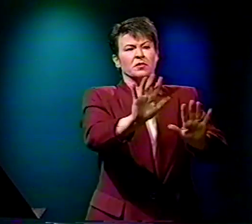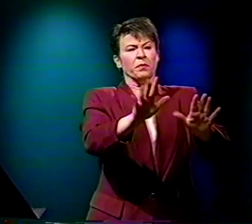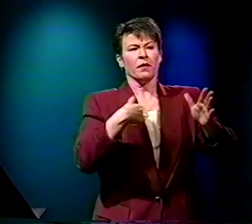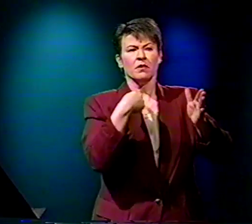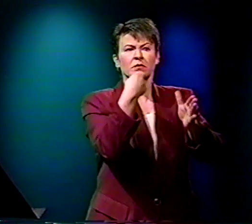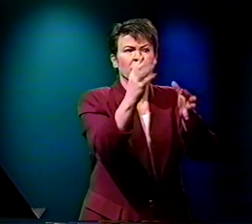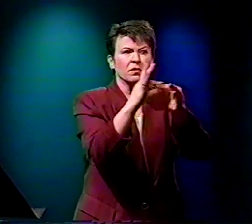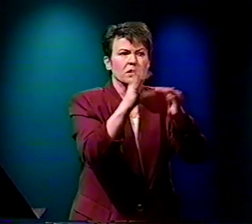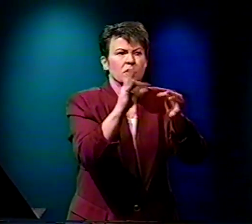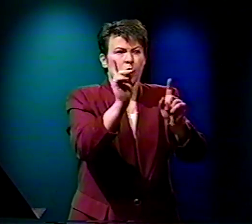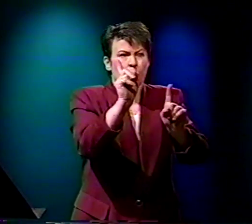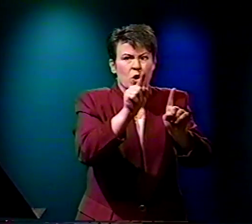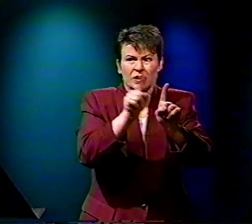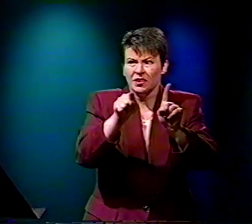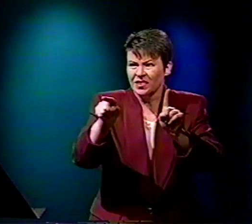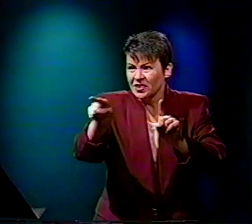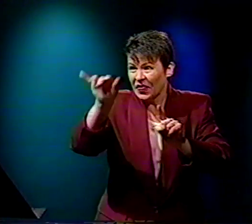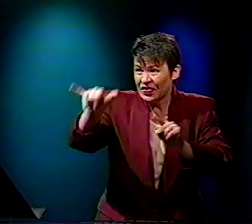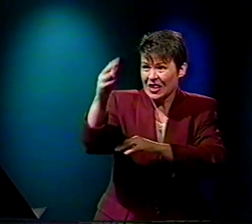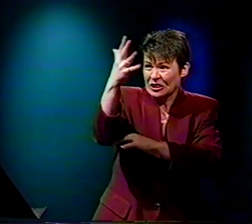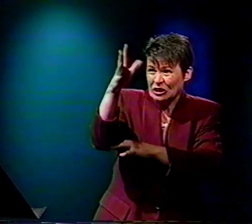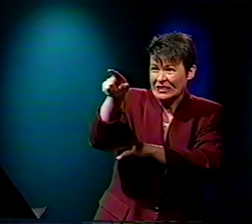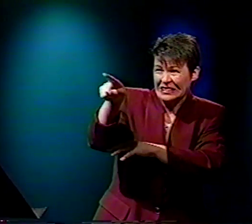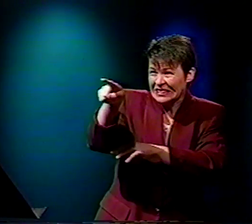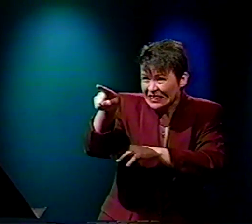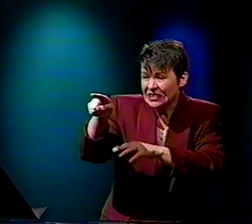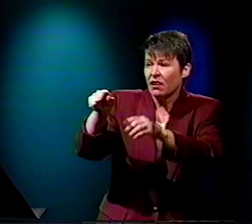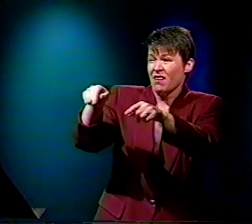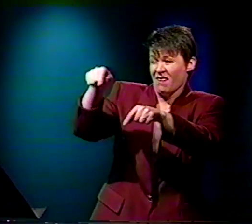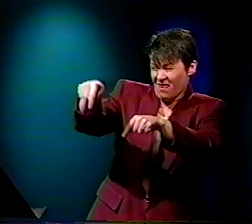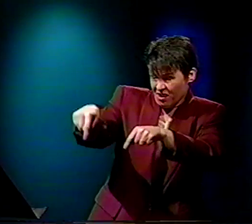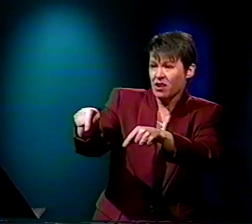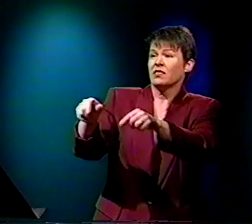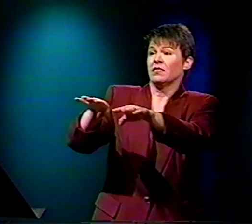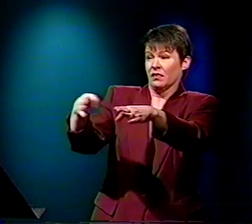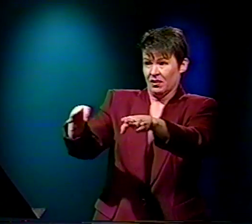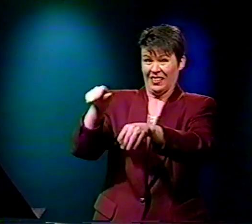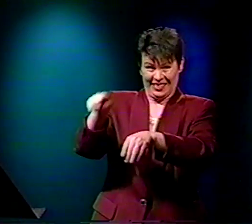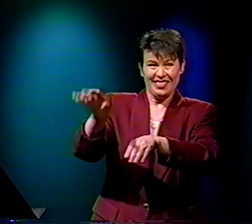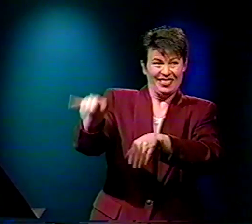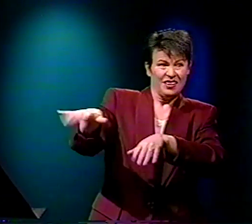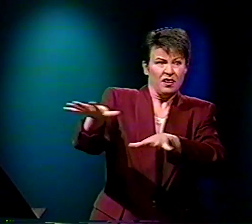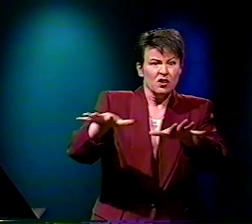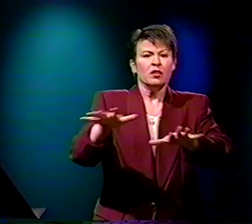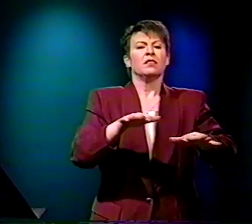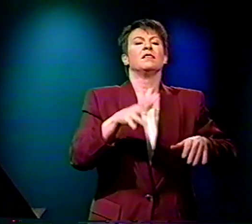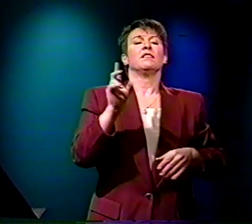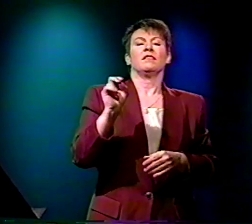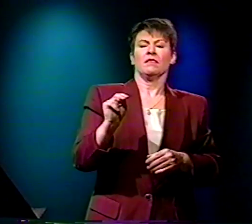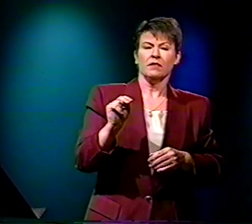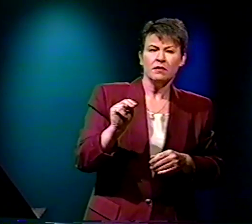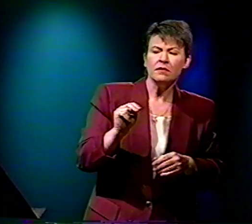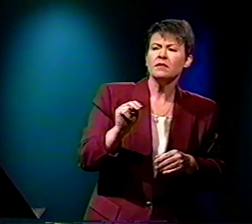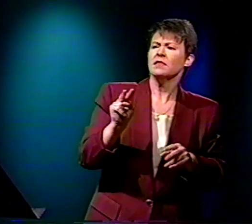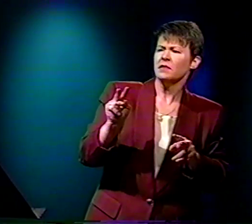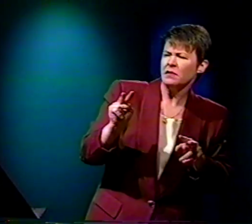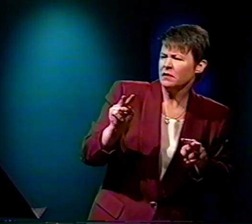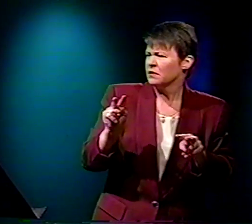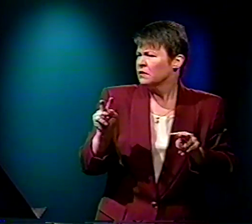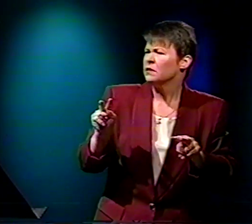you're going to kill me? No, okay, I'll tell you where I saw him. There, you see those trees right over there? And that's where they dug the hole, and he described